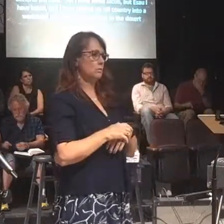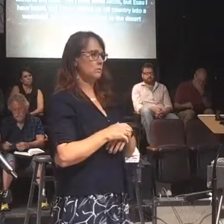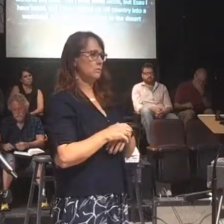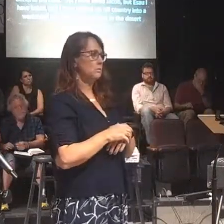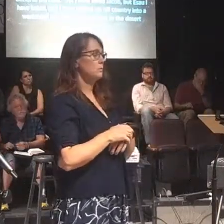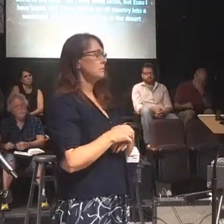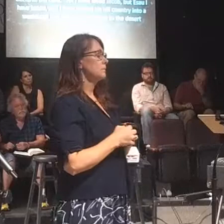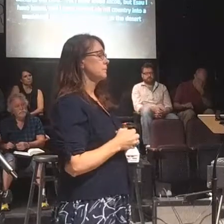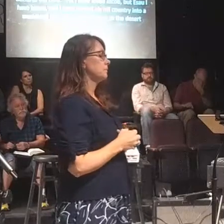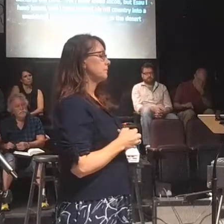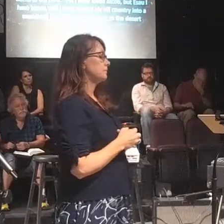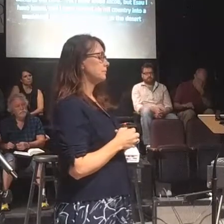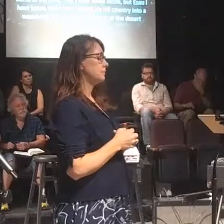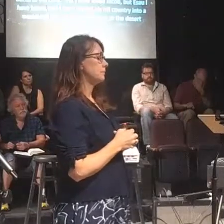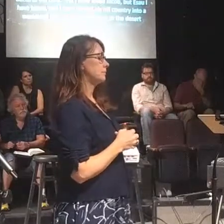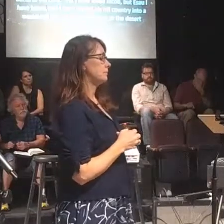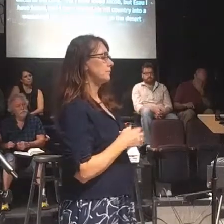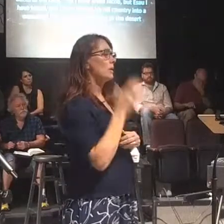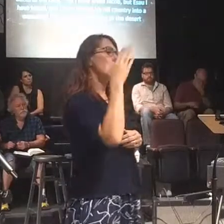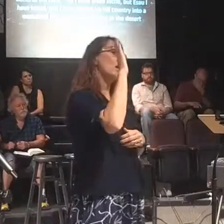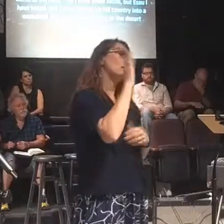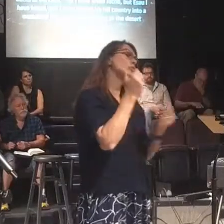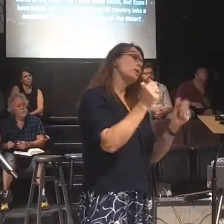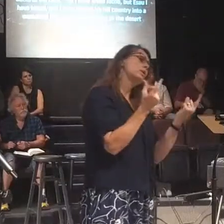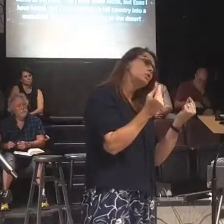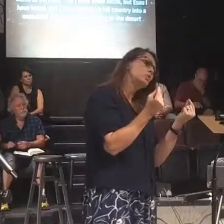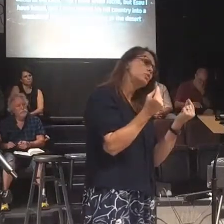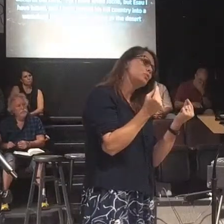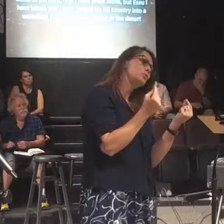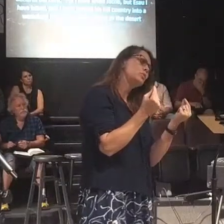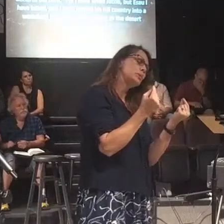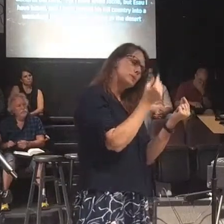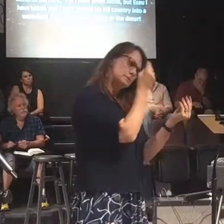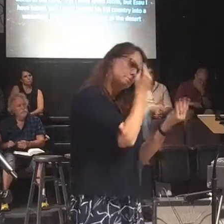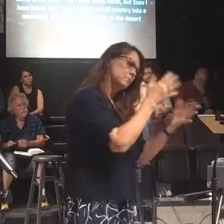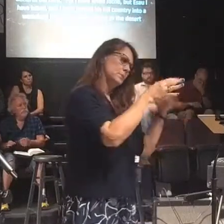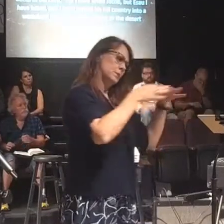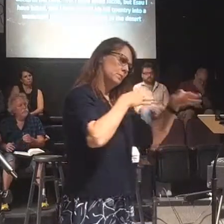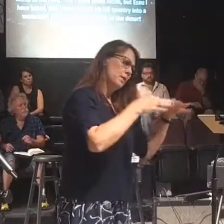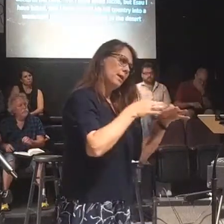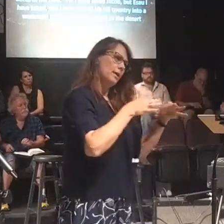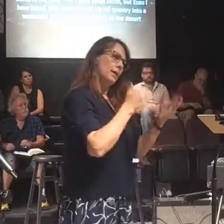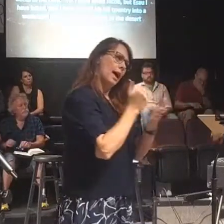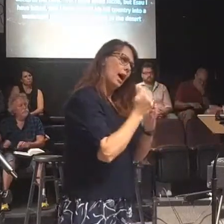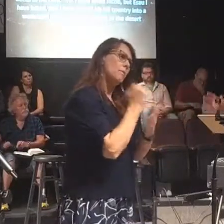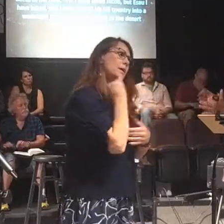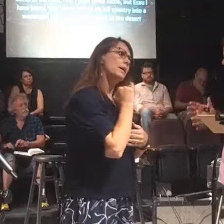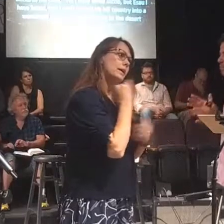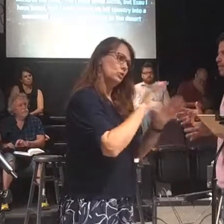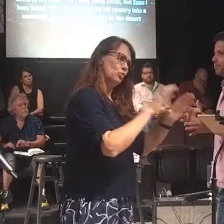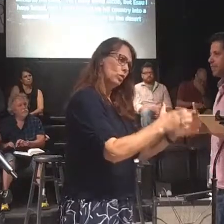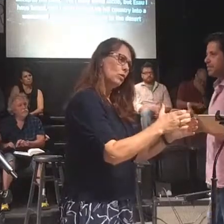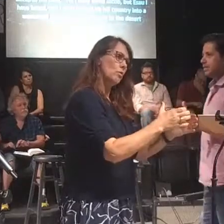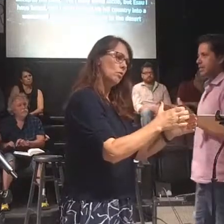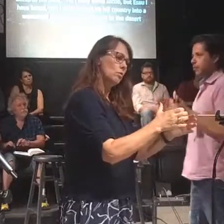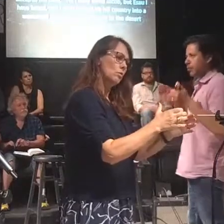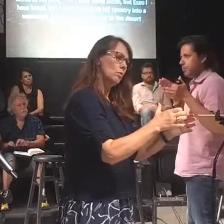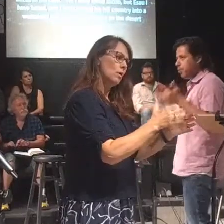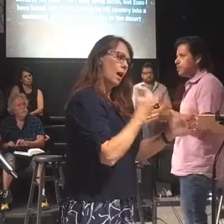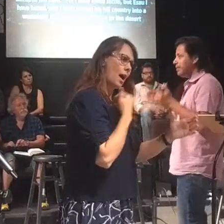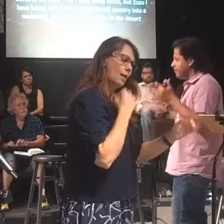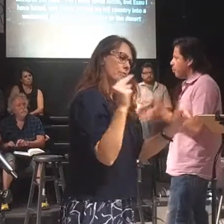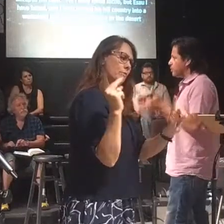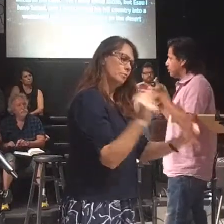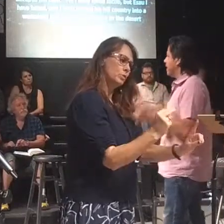to give Israel is perspective. Because when we worry about not being blessed,